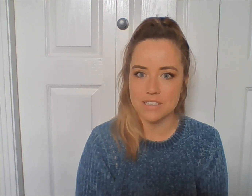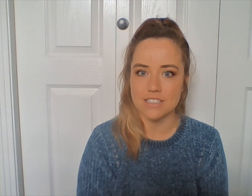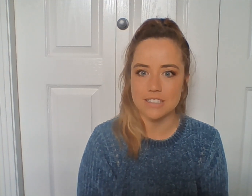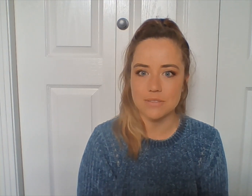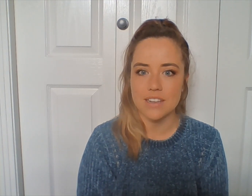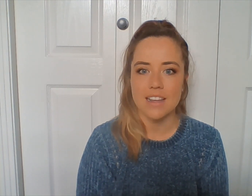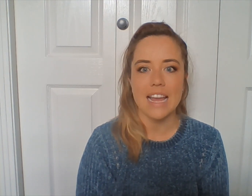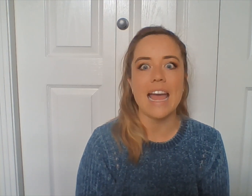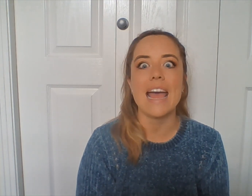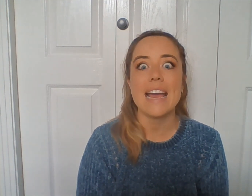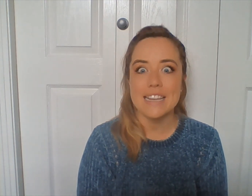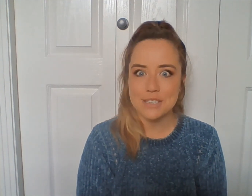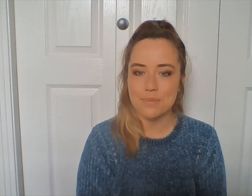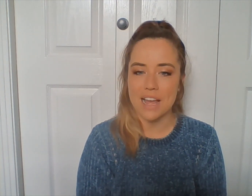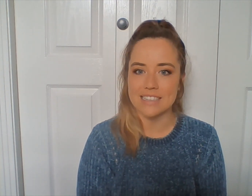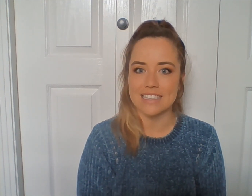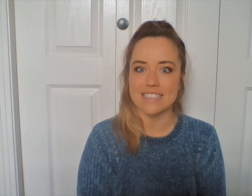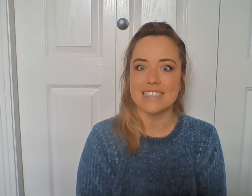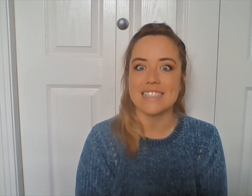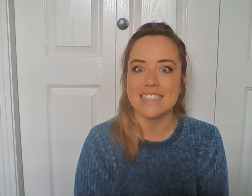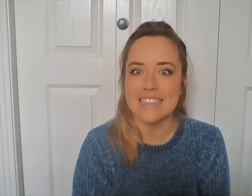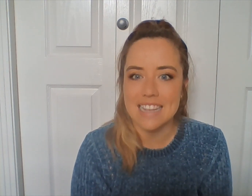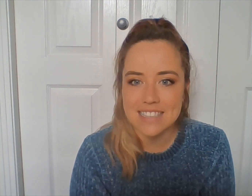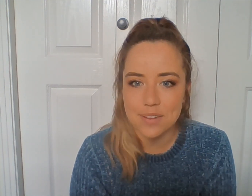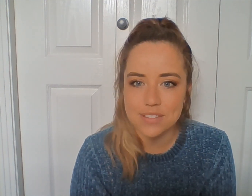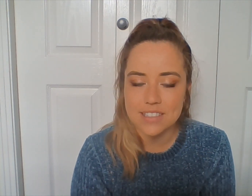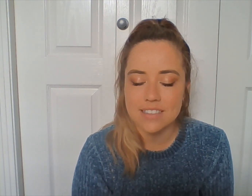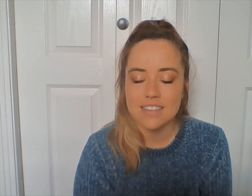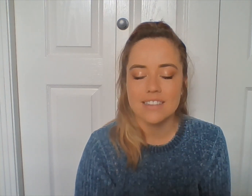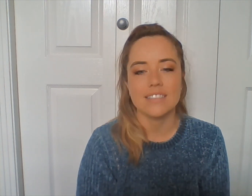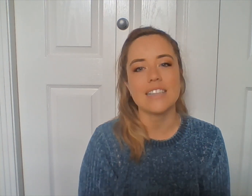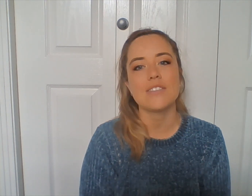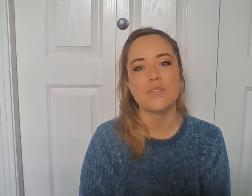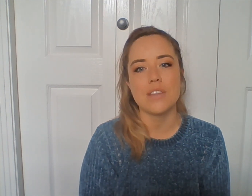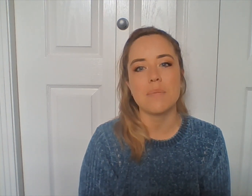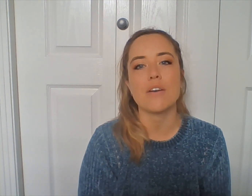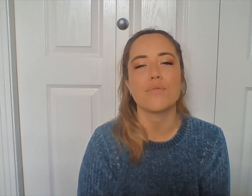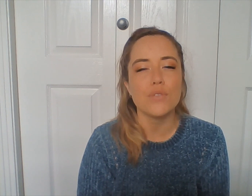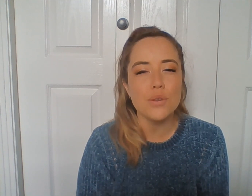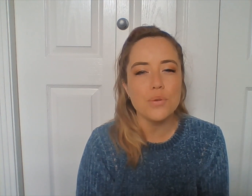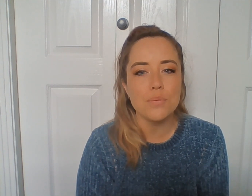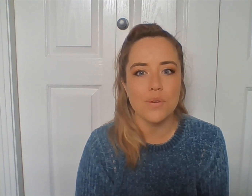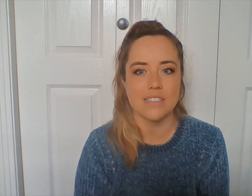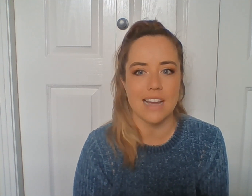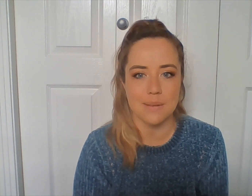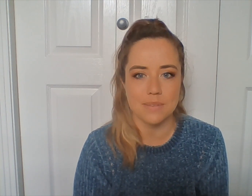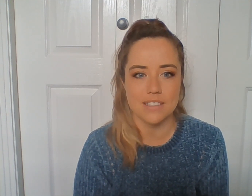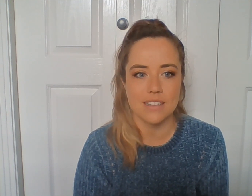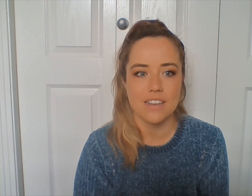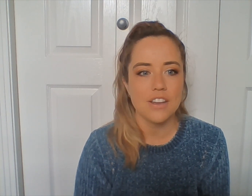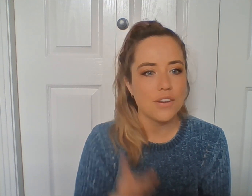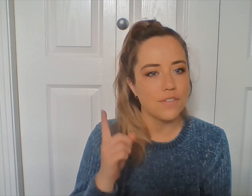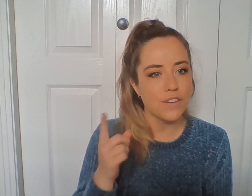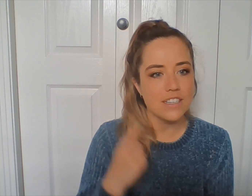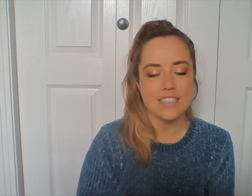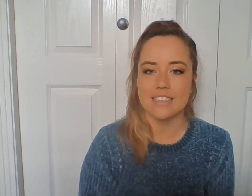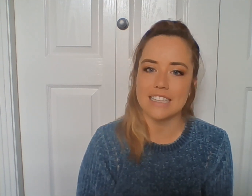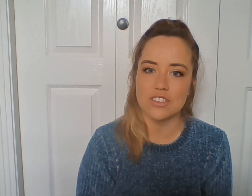what to do. And you practiced snake sounds. Let's do them a few more times. First, let's